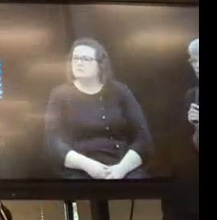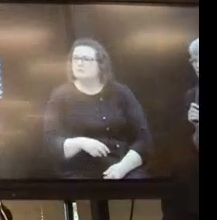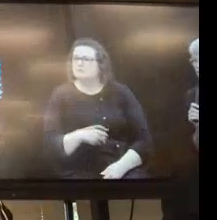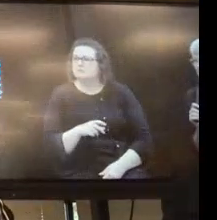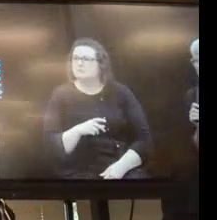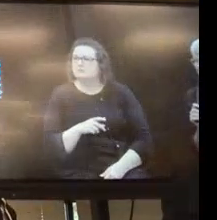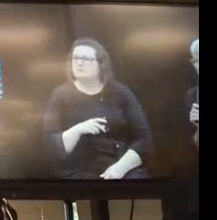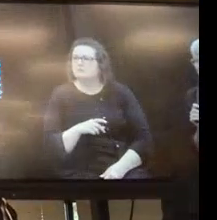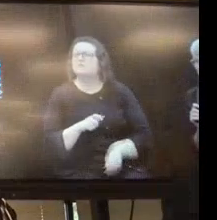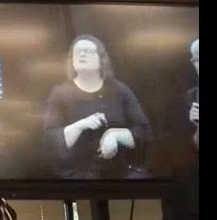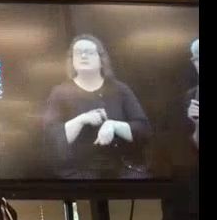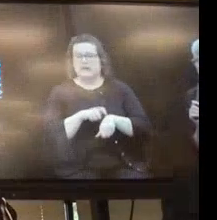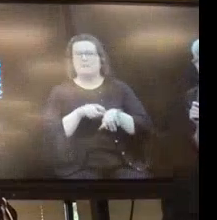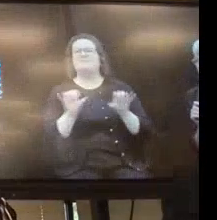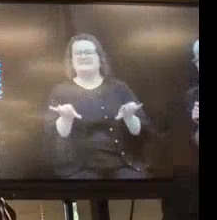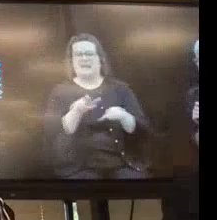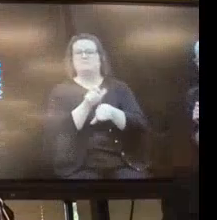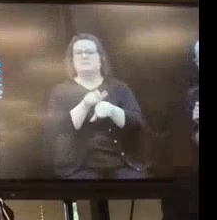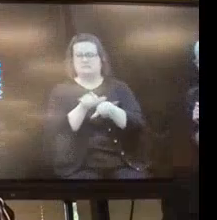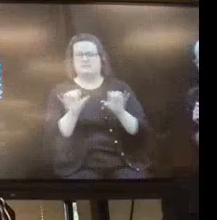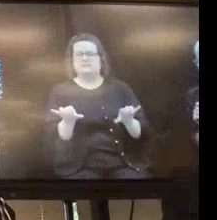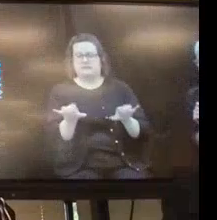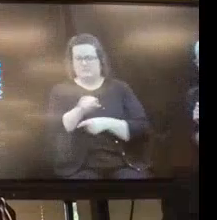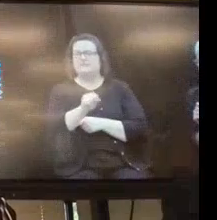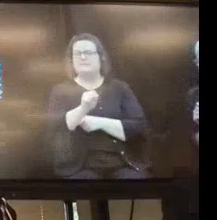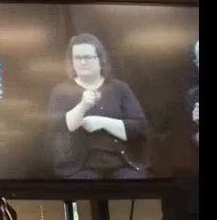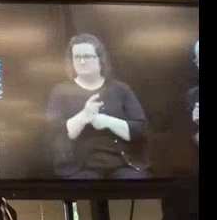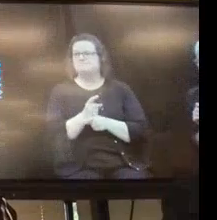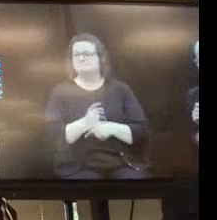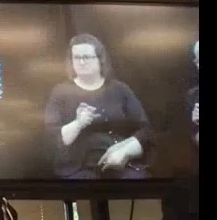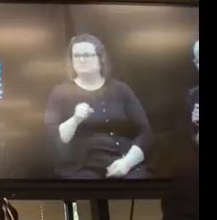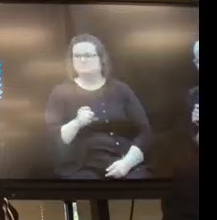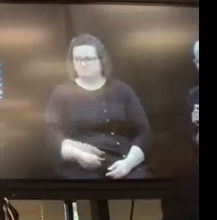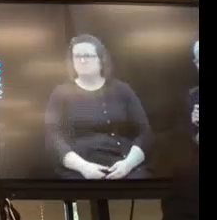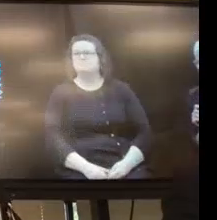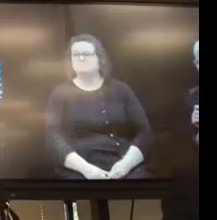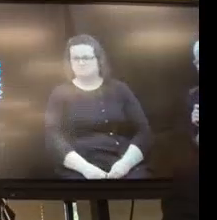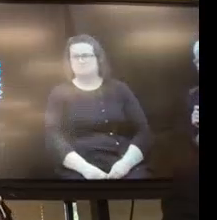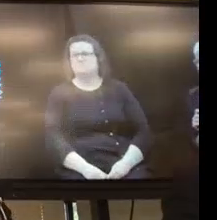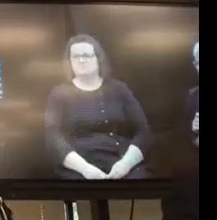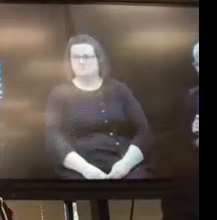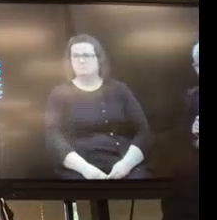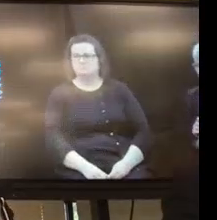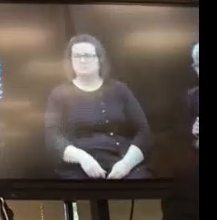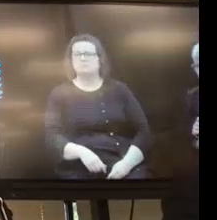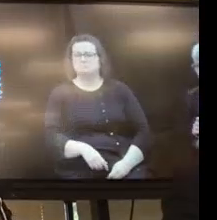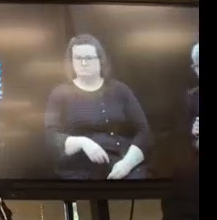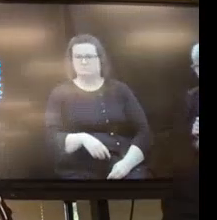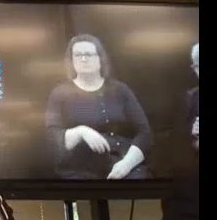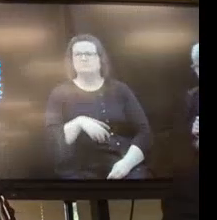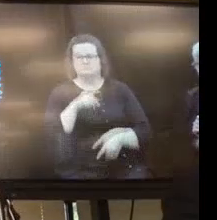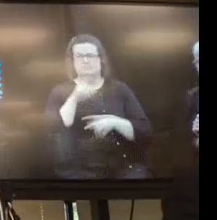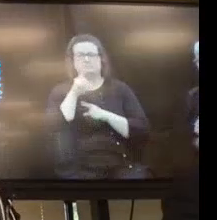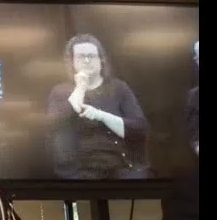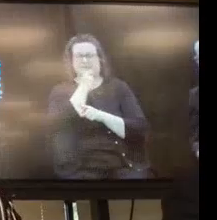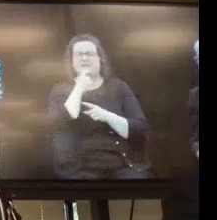are we keeping the same time? Yes, same time. Works good for our Meeting lawyer. time. Works well for our